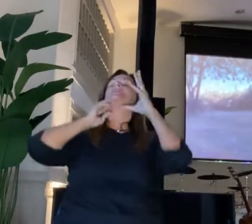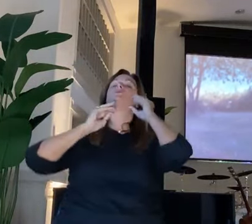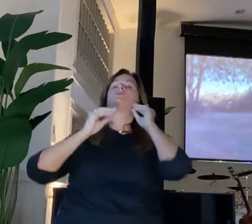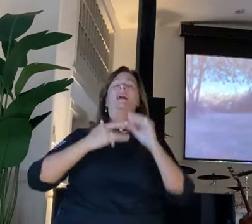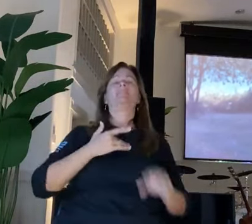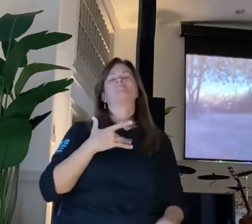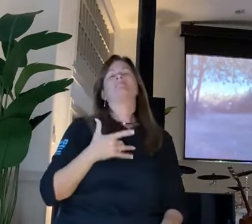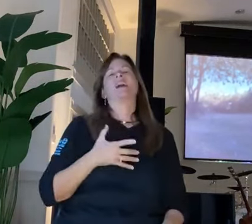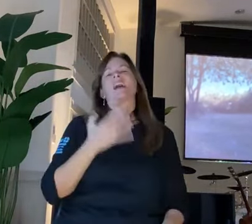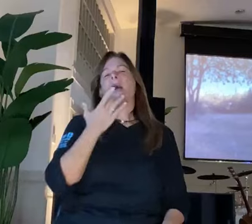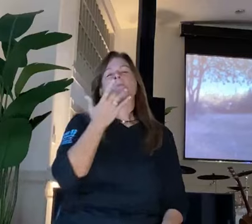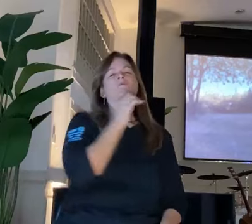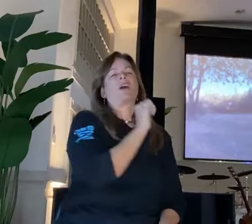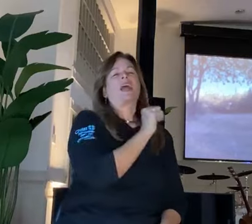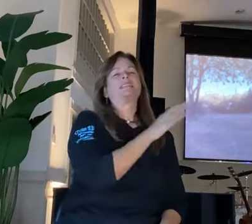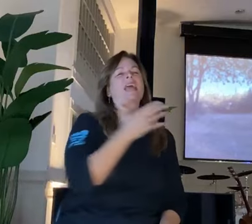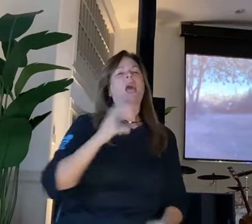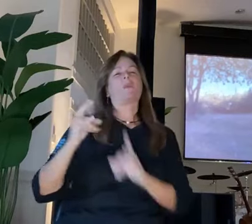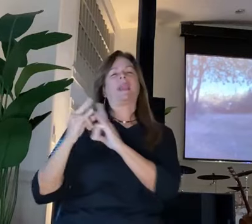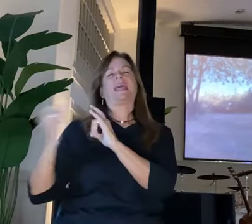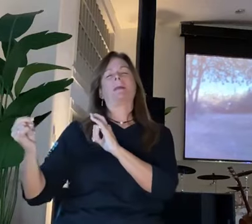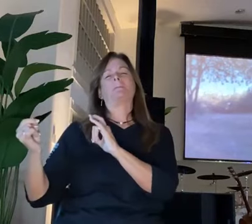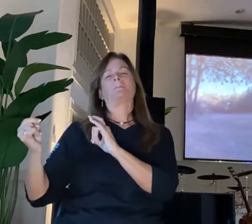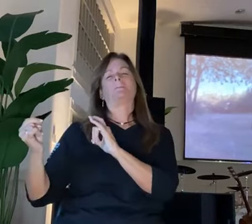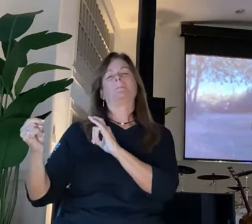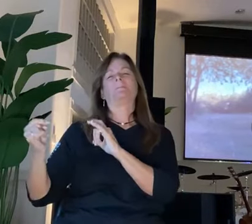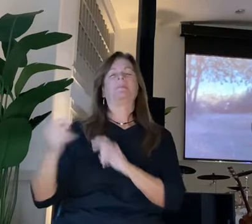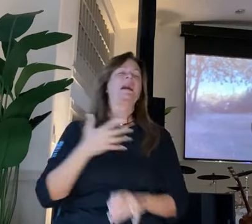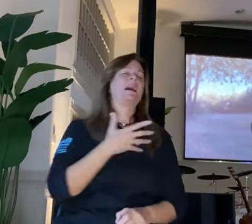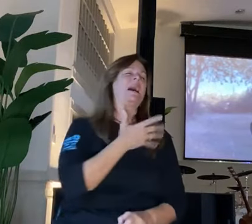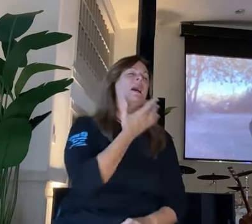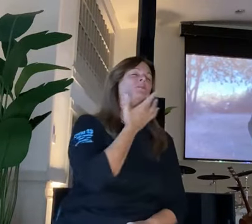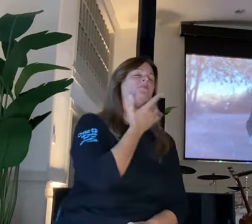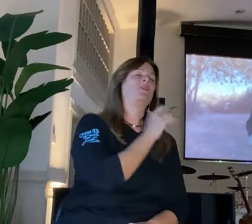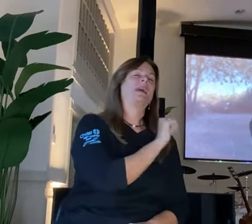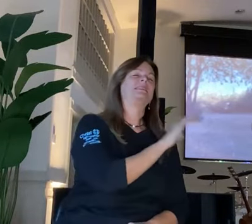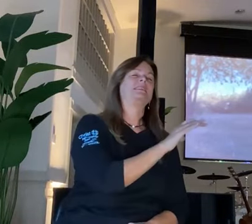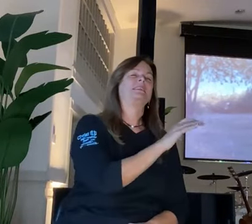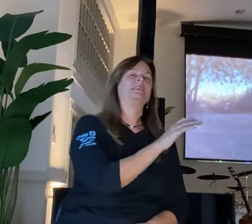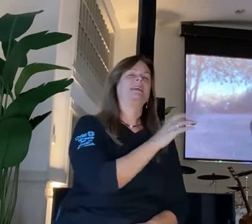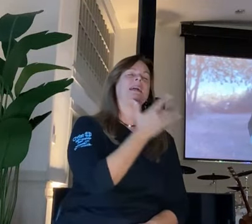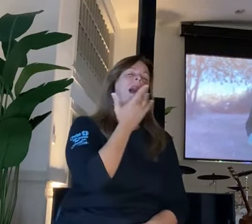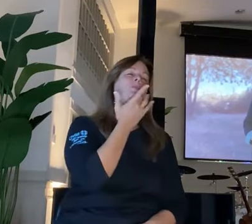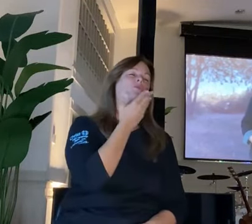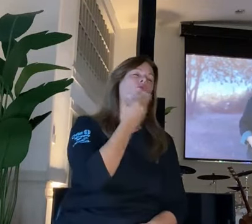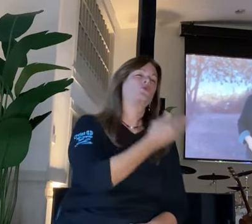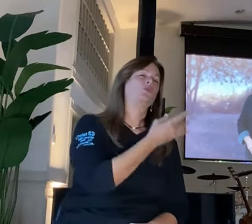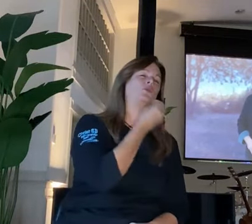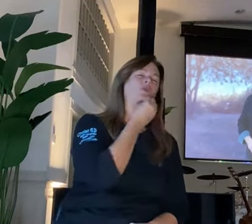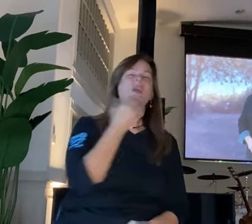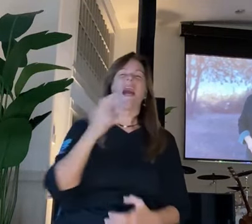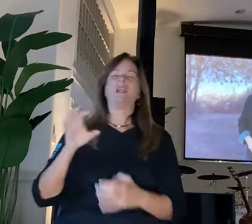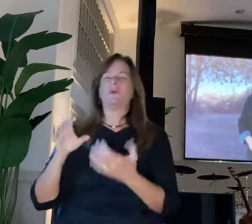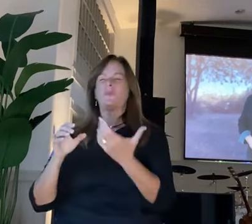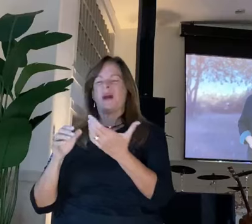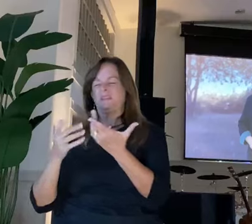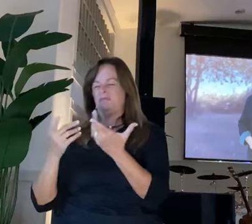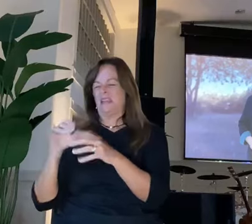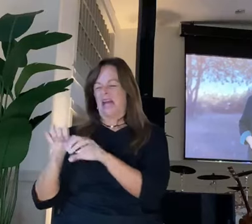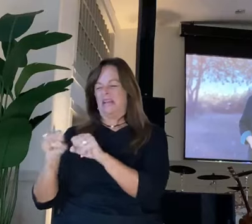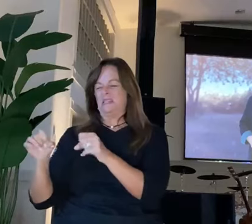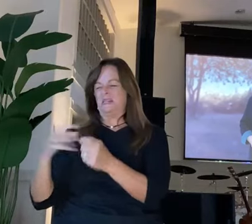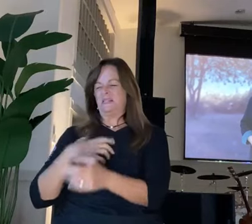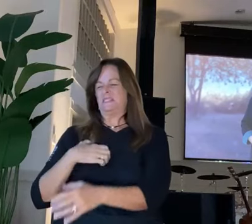personal preferences almost kept me from what God had for me. And what I realized is that there are a lot of Christians